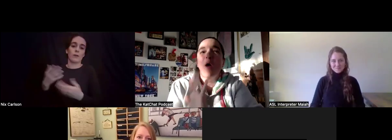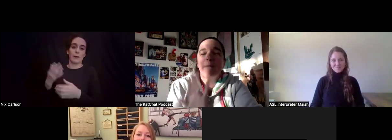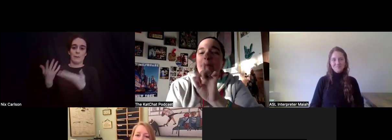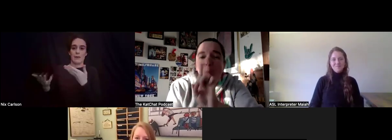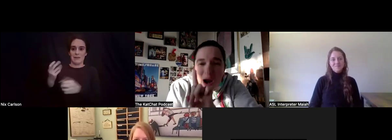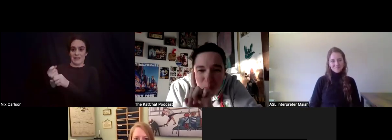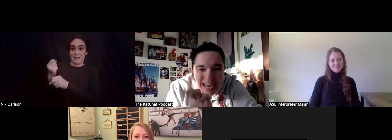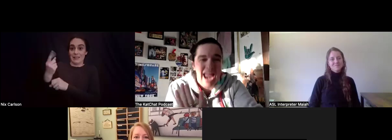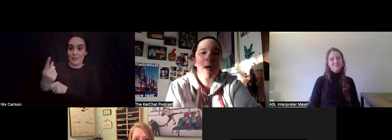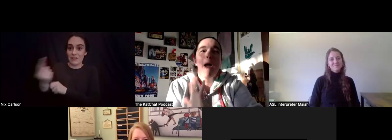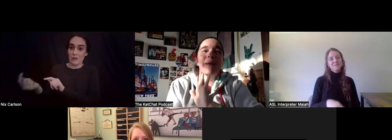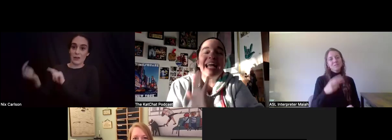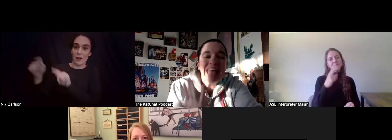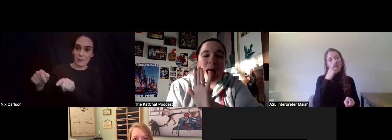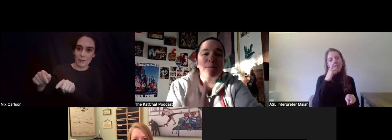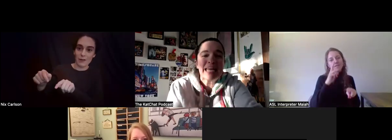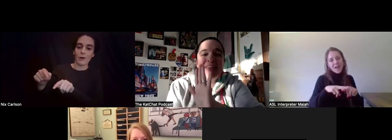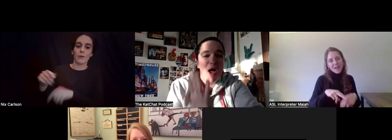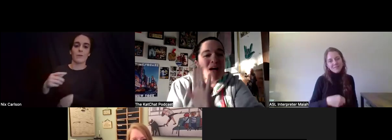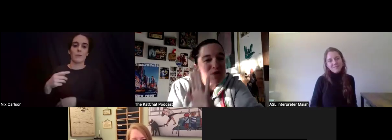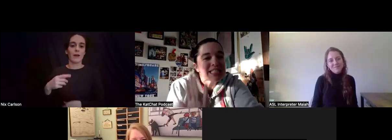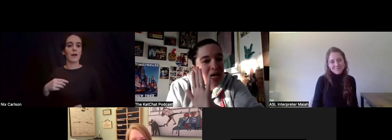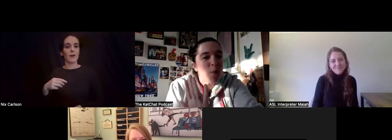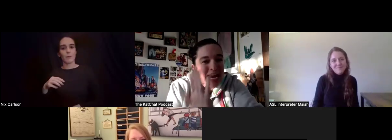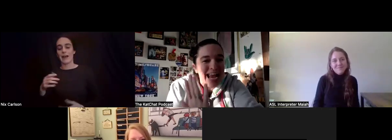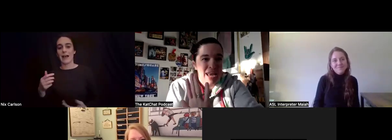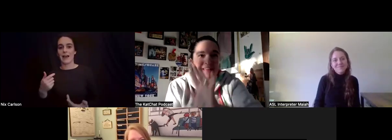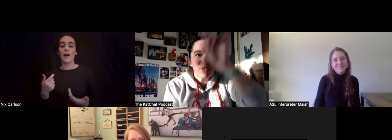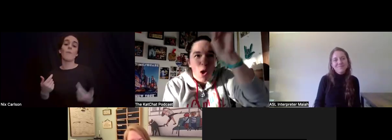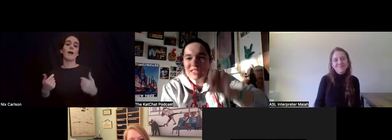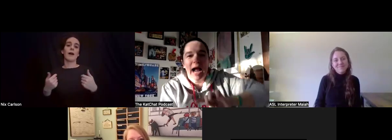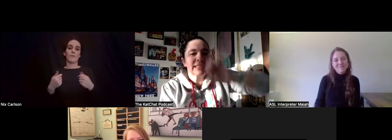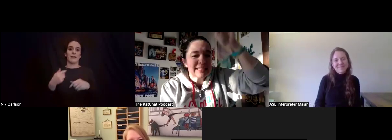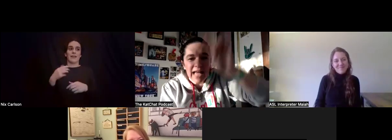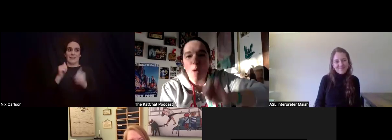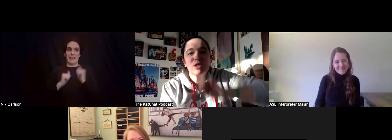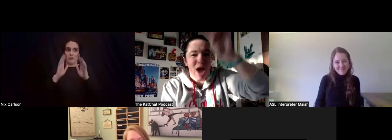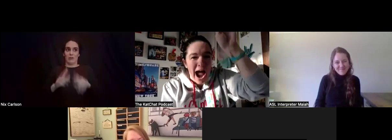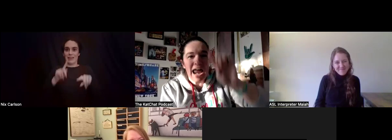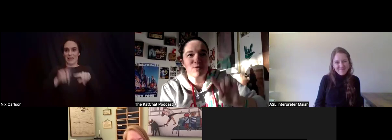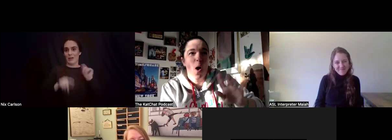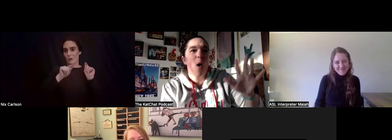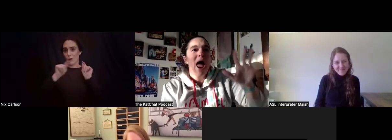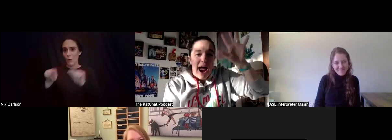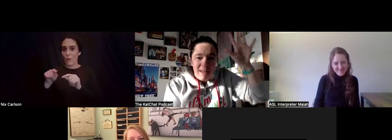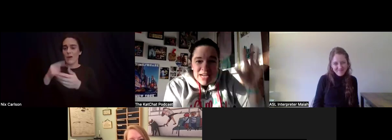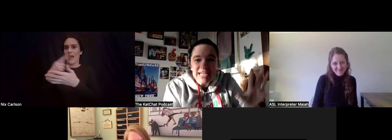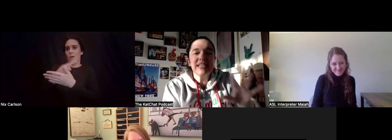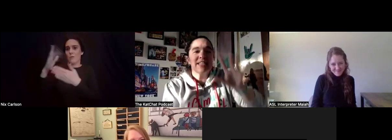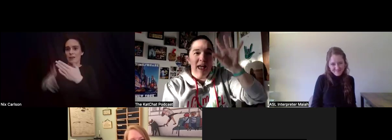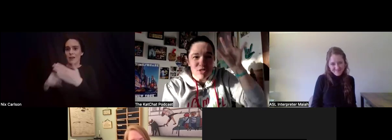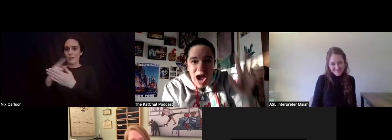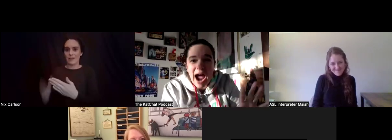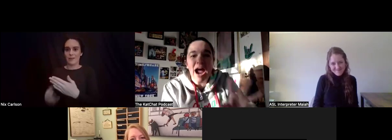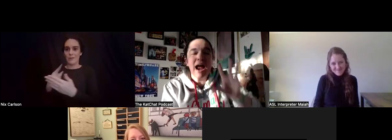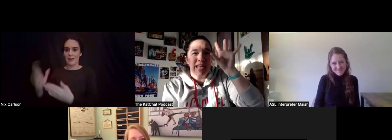fun. something. Okay, maybe one weekend, but I cannot be there every single weekend. Even though it's like a 6 hour drive, I have